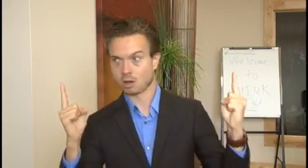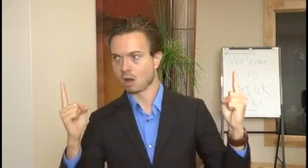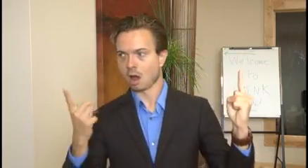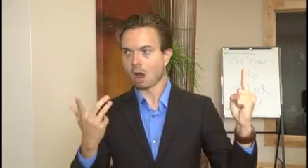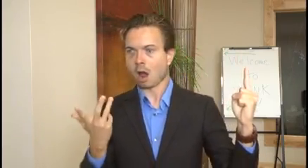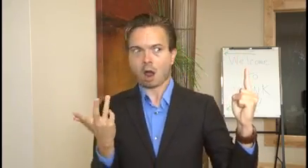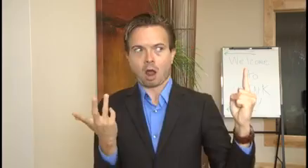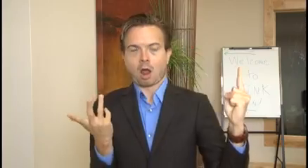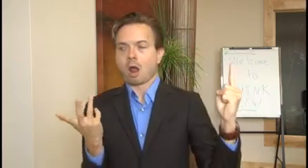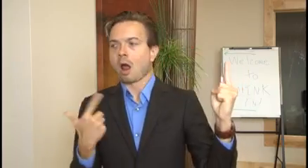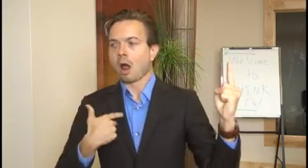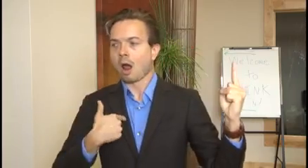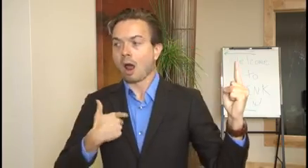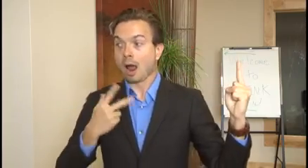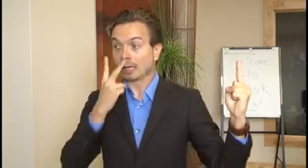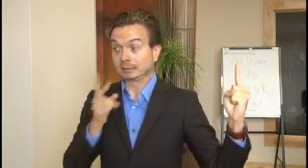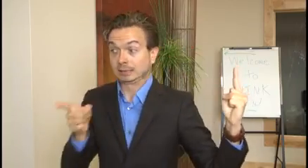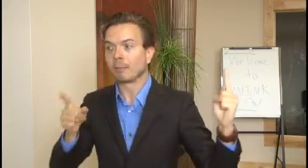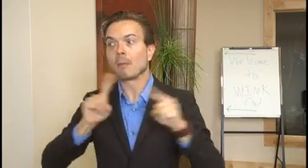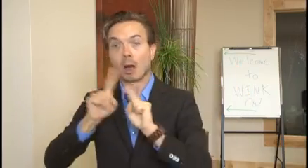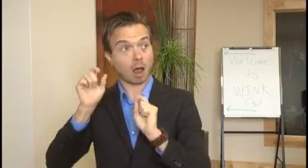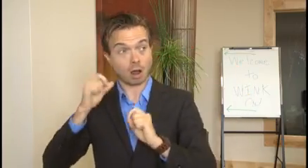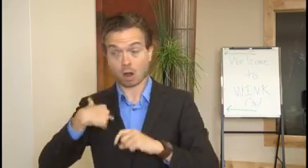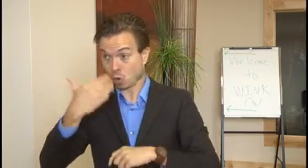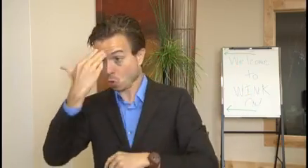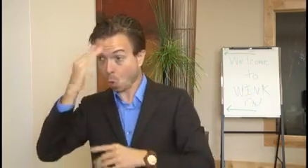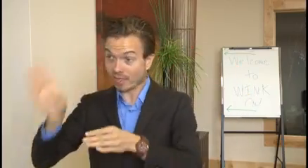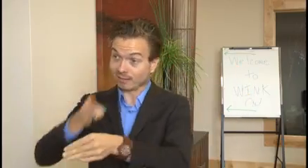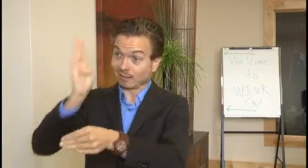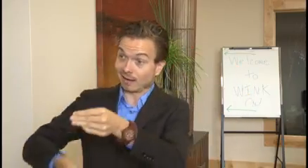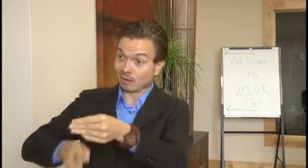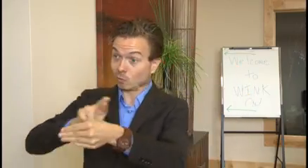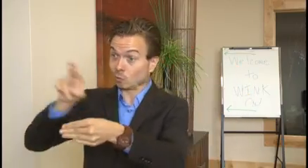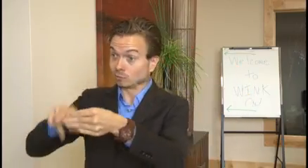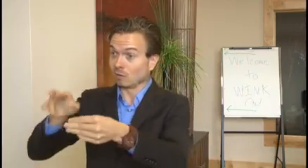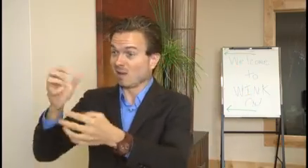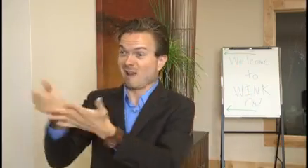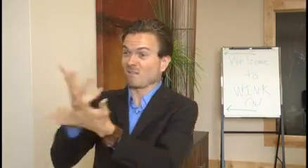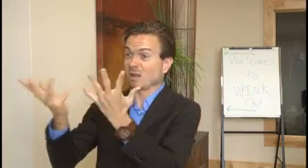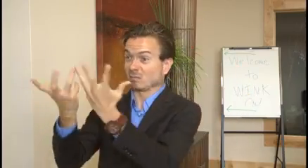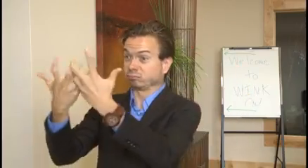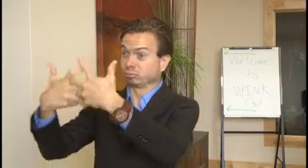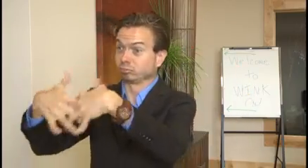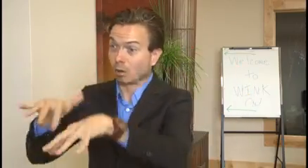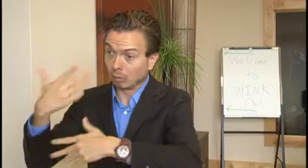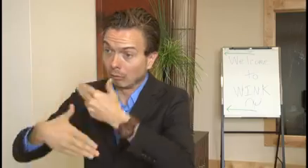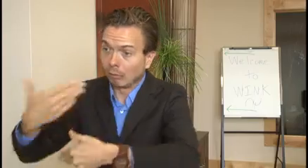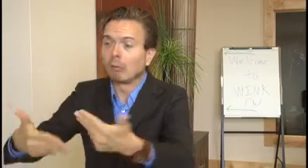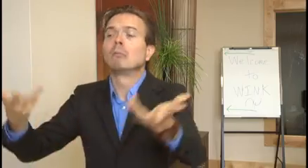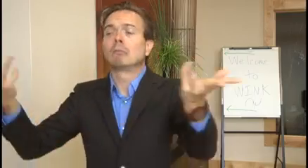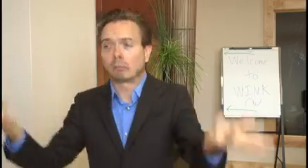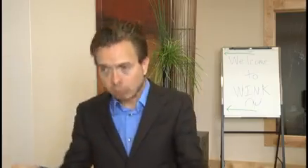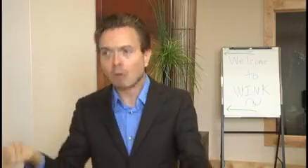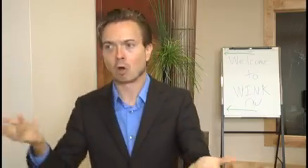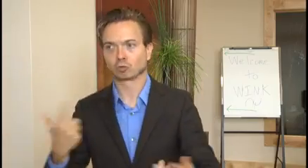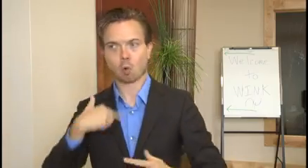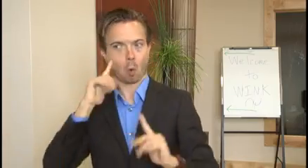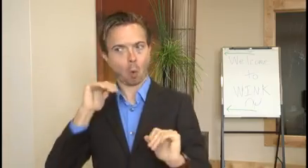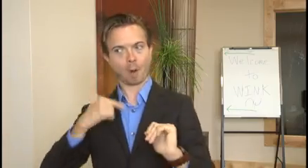both sides. Being a hearing person, but also being a fluent ASL user, I know what the end result should be. I know how it should look like in